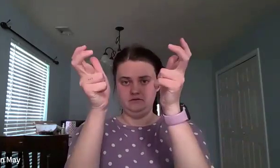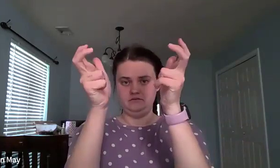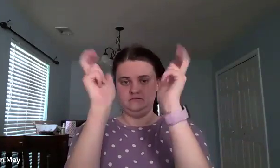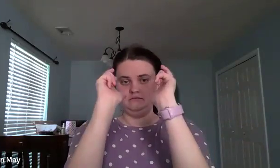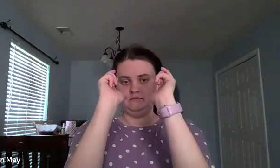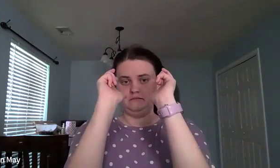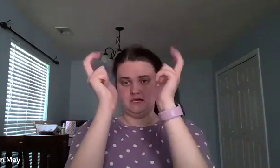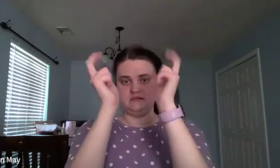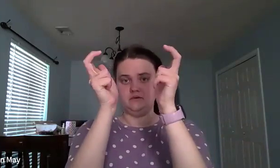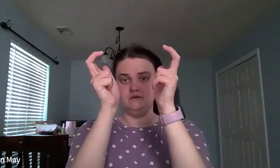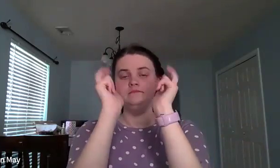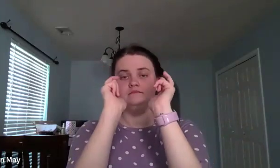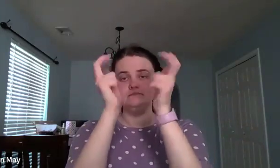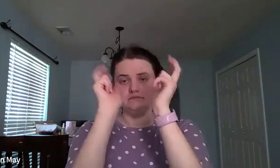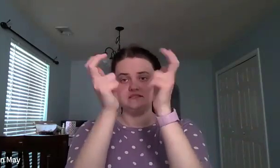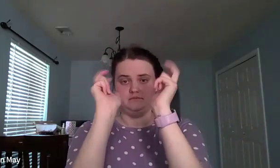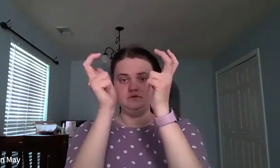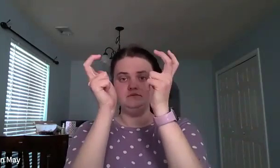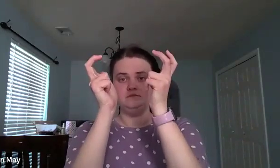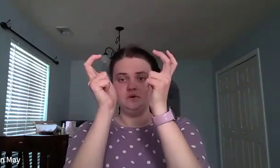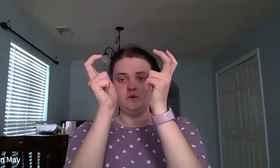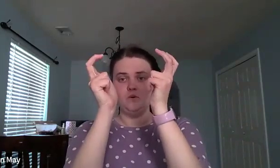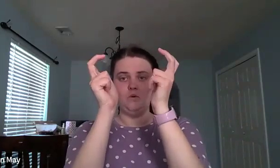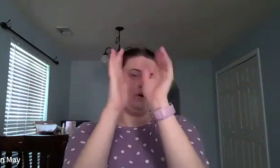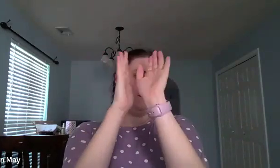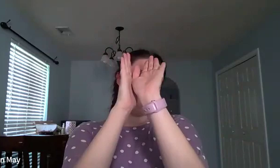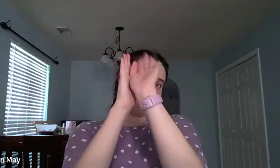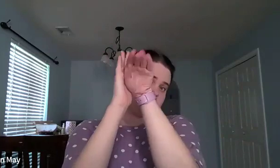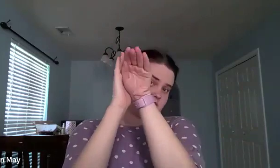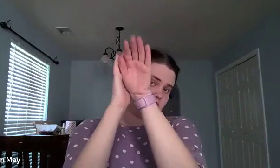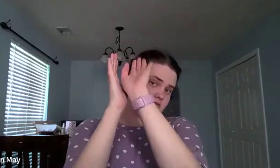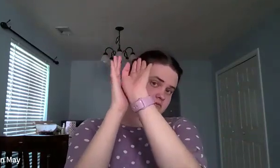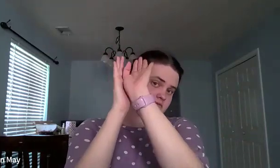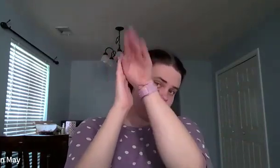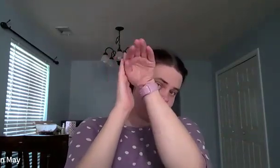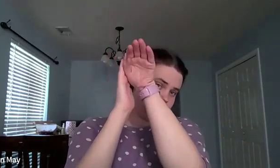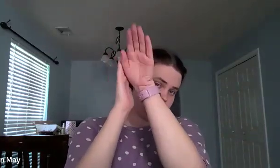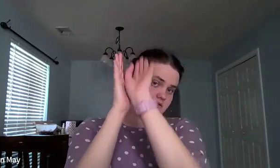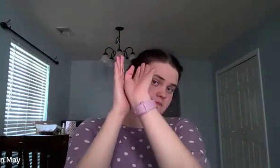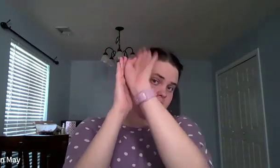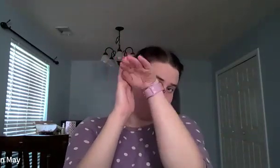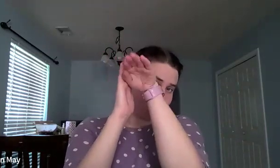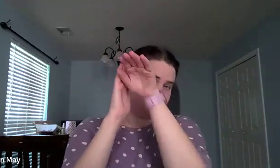basketball, basketball, basketball, or basketball, basketball,